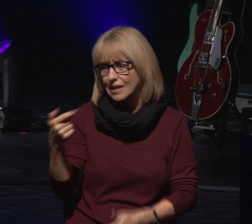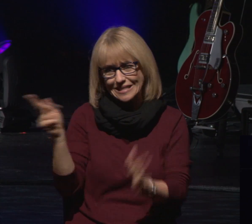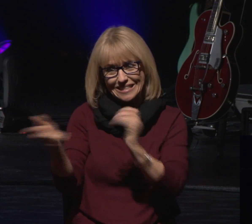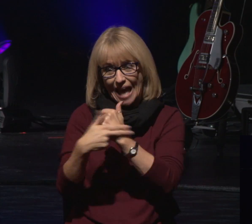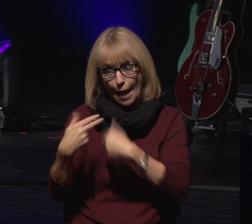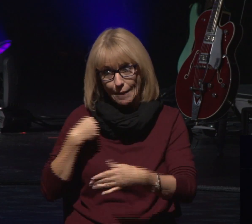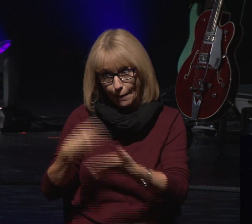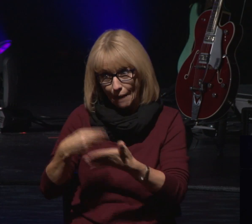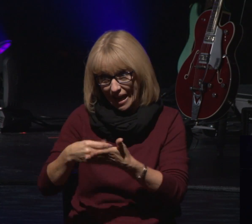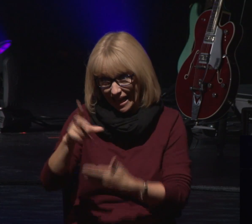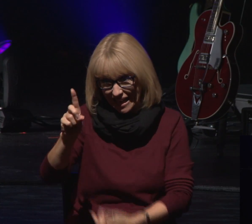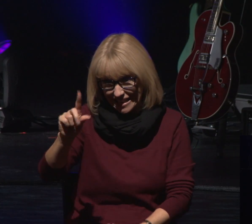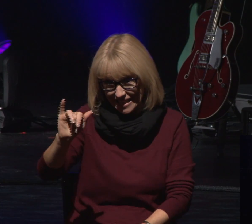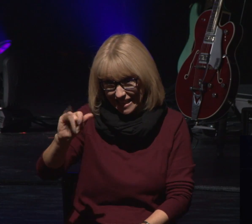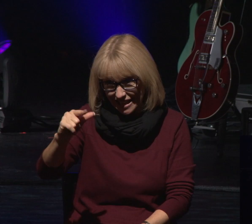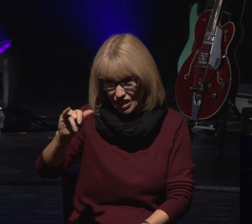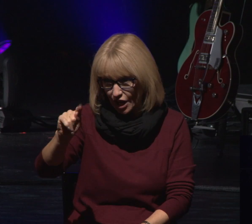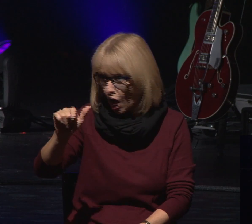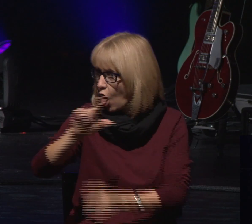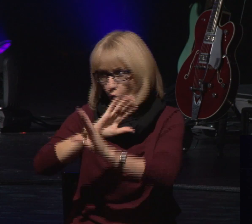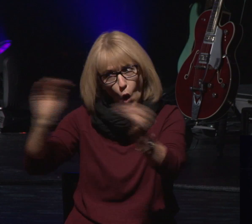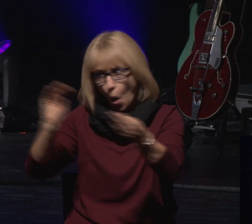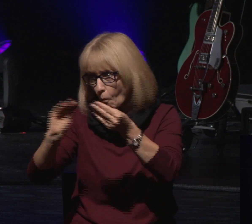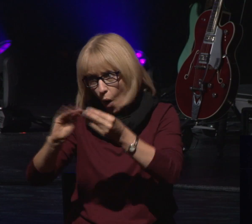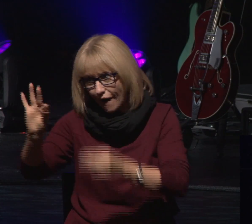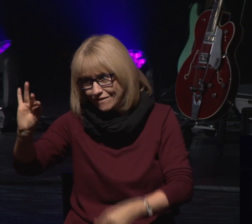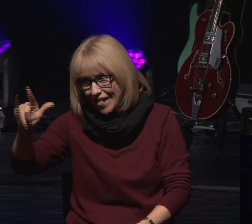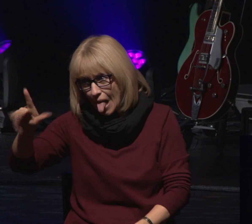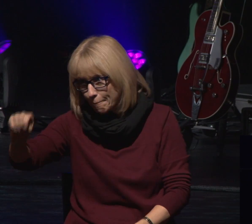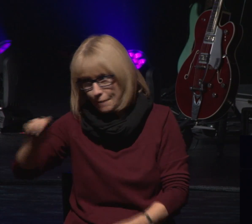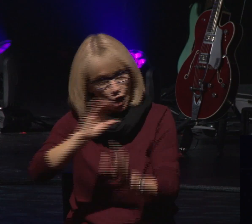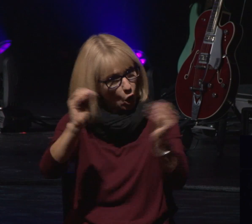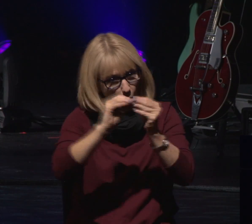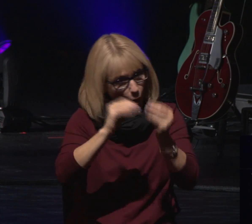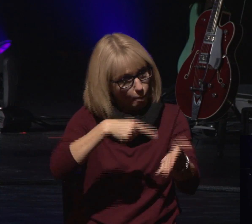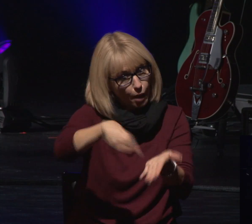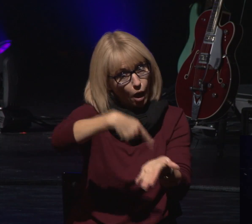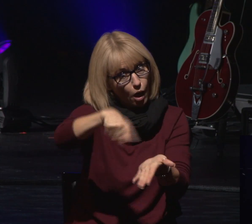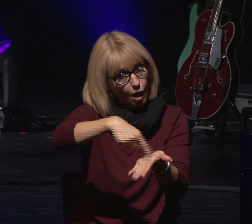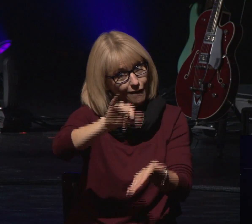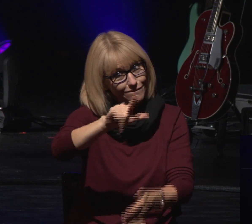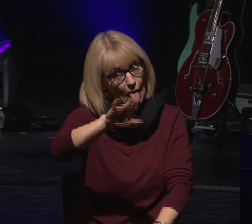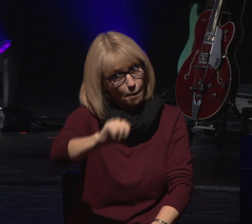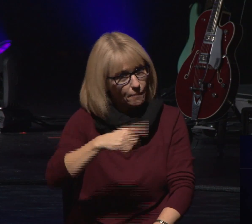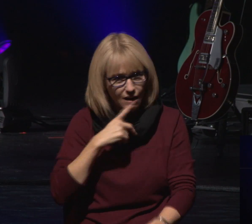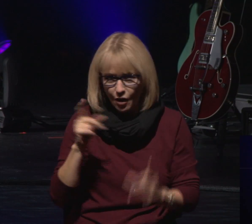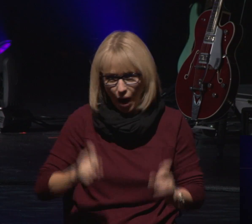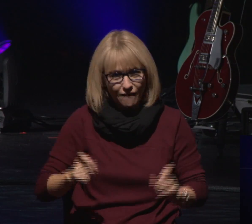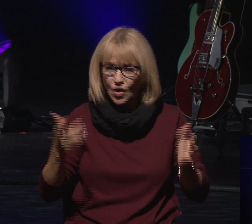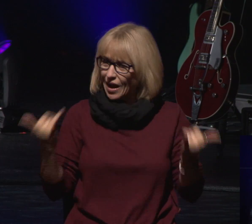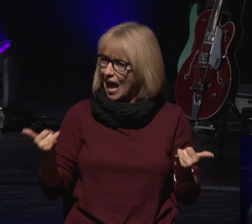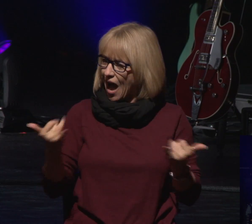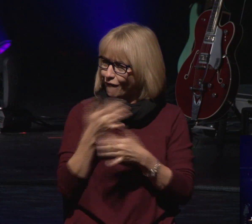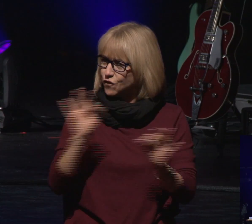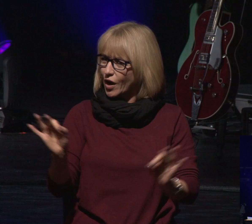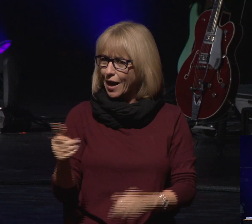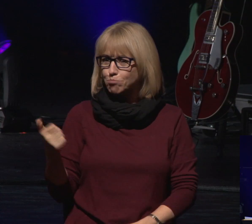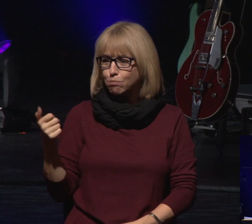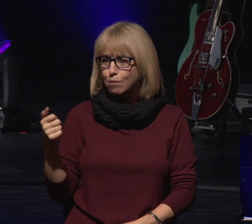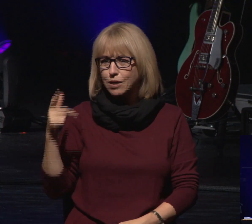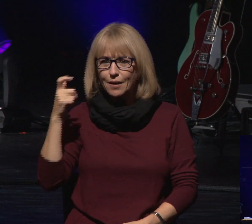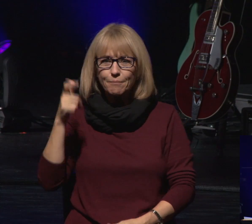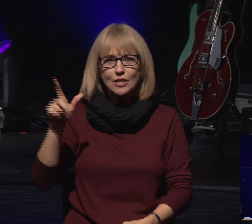money. But we have all kinds of pictures of our family, of your life. But